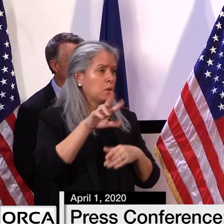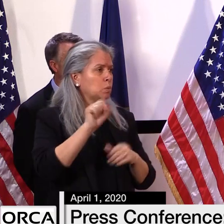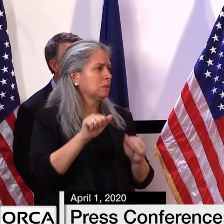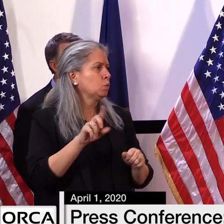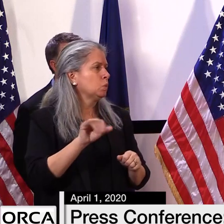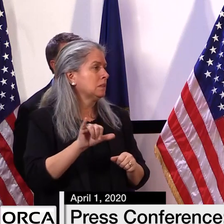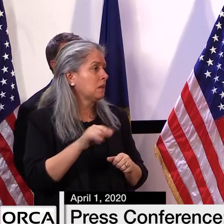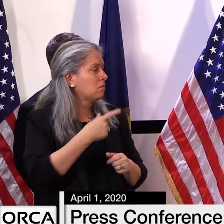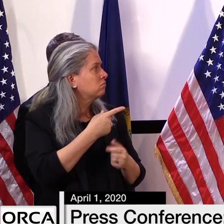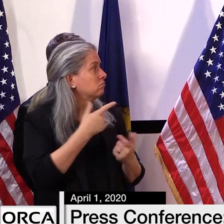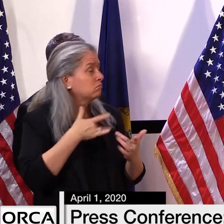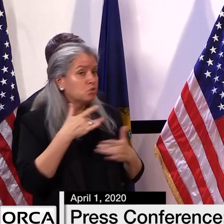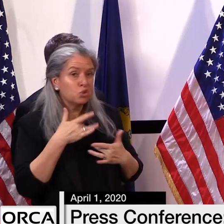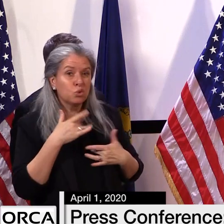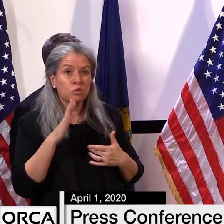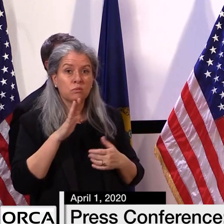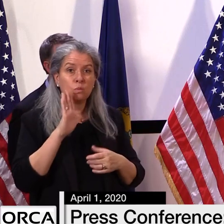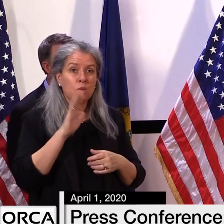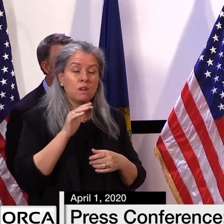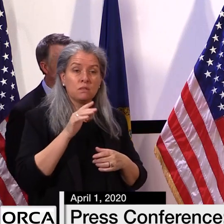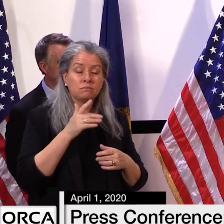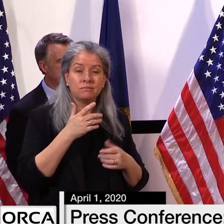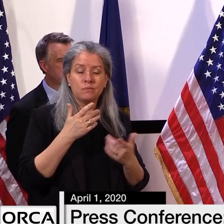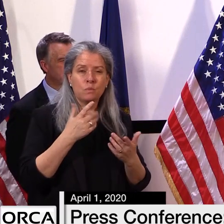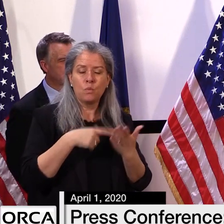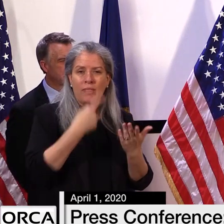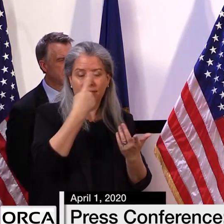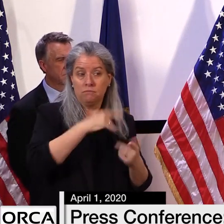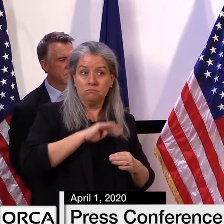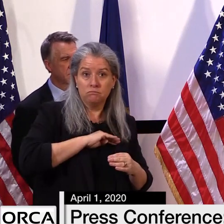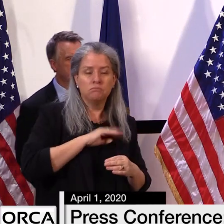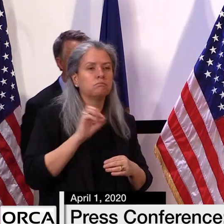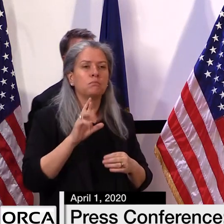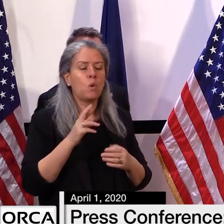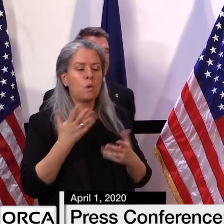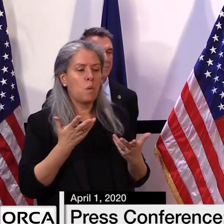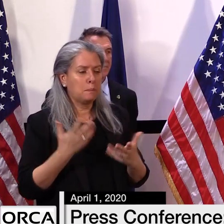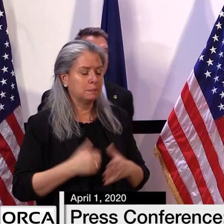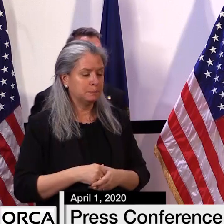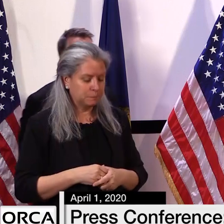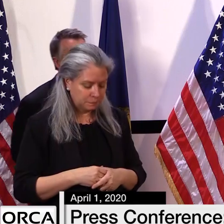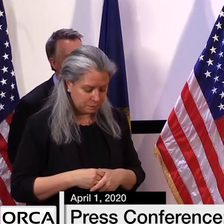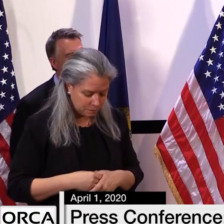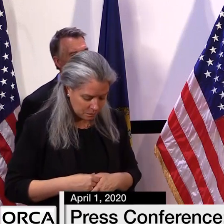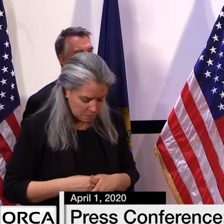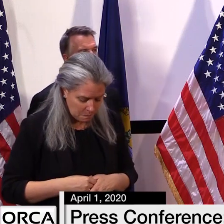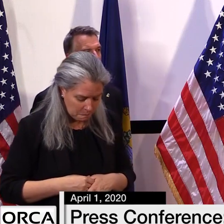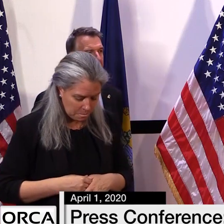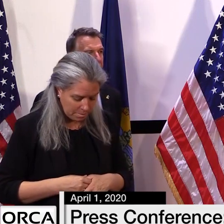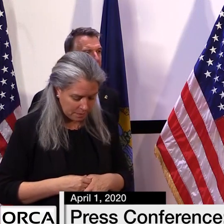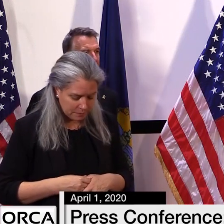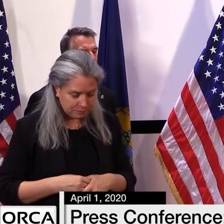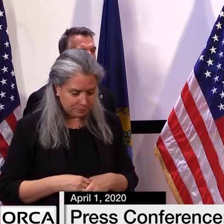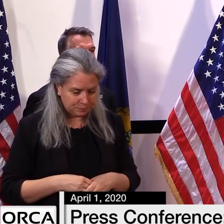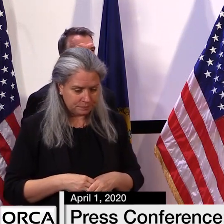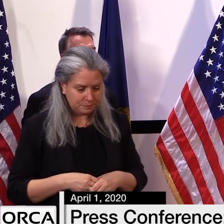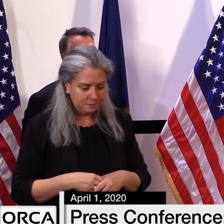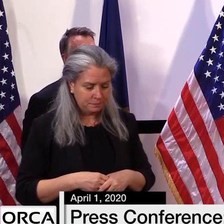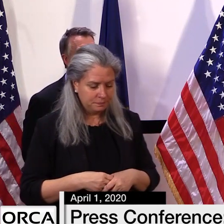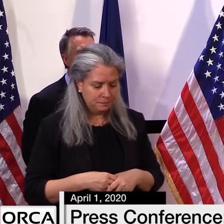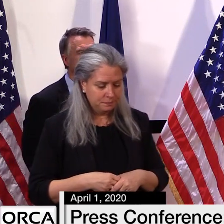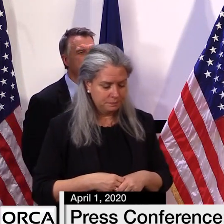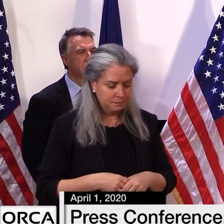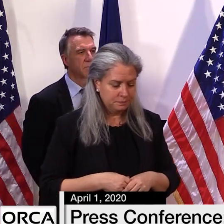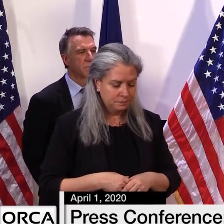I'm wondering if that's something you're concerned about, or are you satisfied that you'll be able to continue doing the amount of testing that needs to be done to contain the spread?